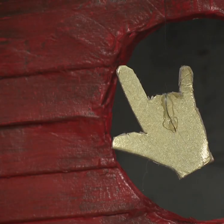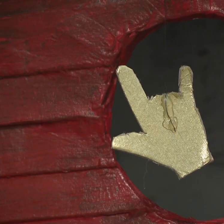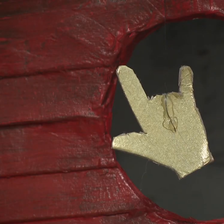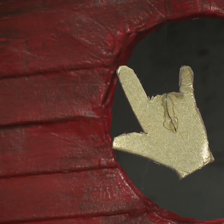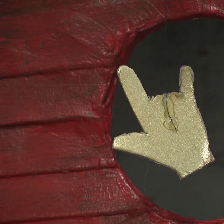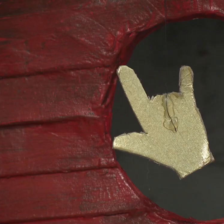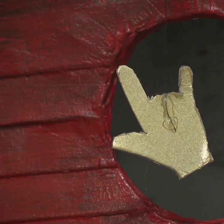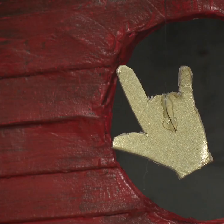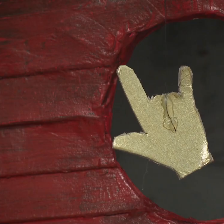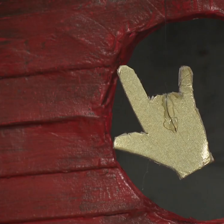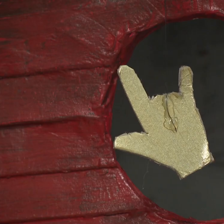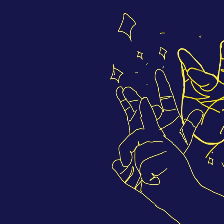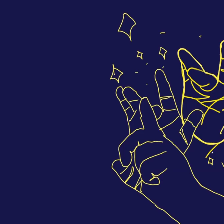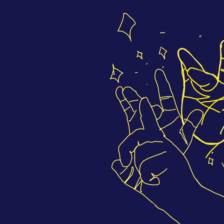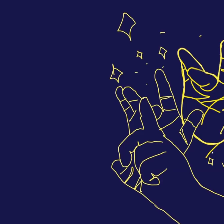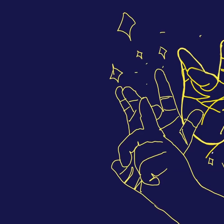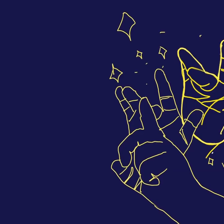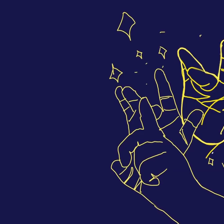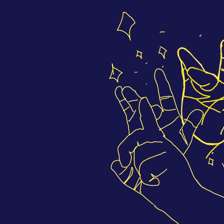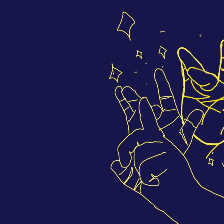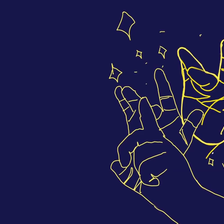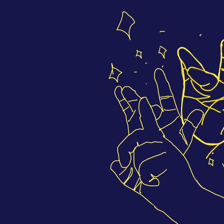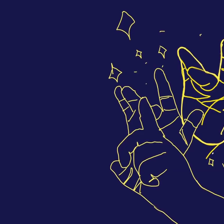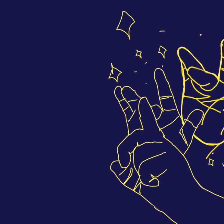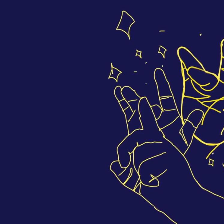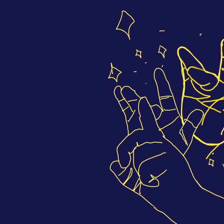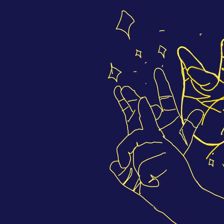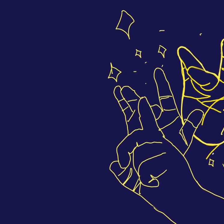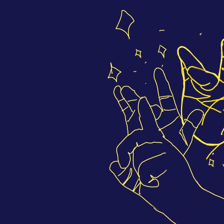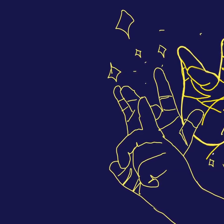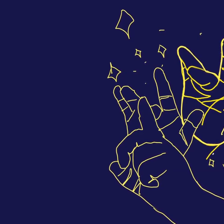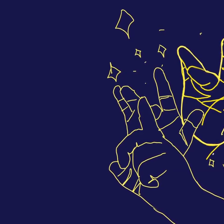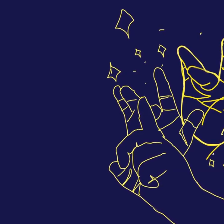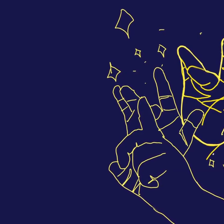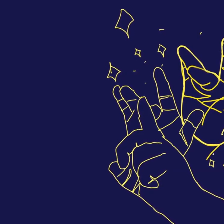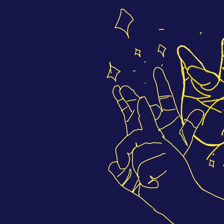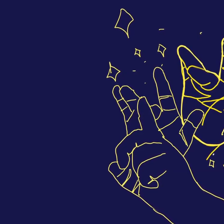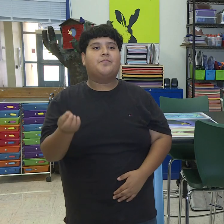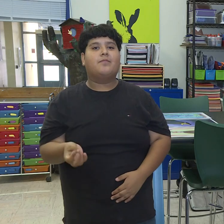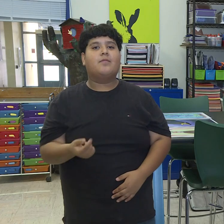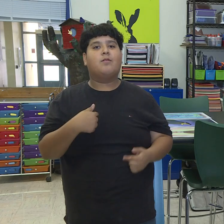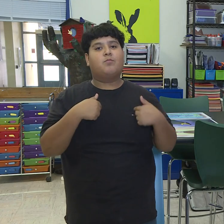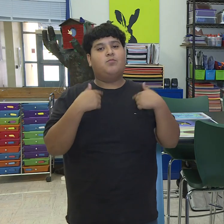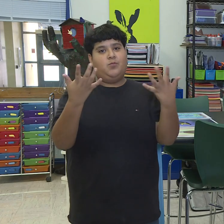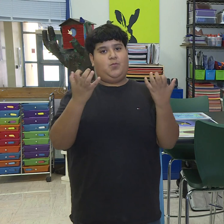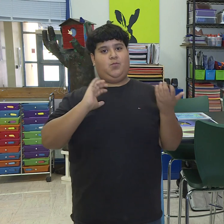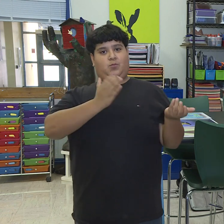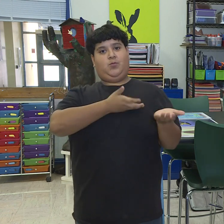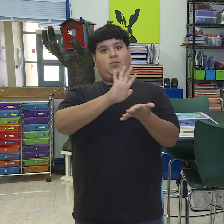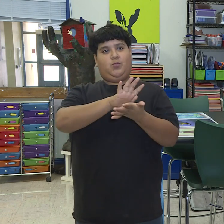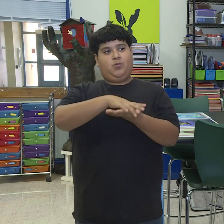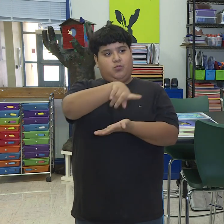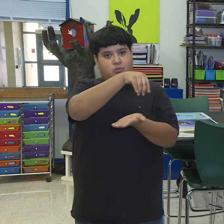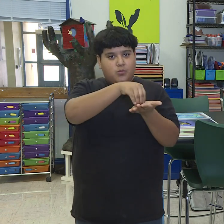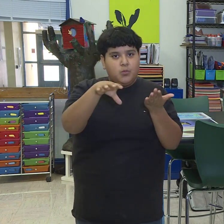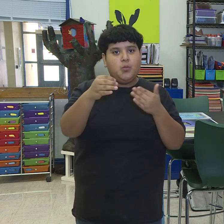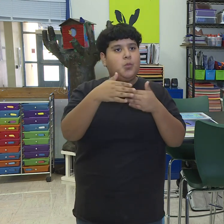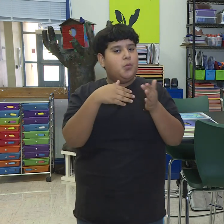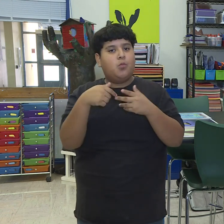artists and continue to shine. I want students here at our school and other schools to